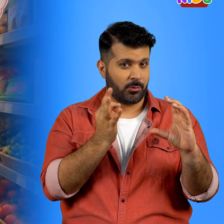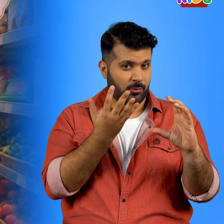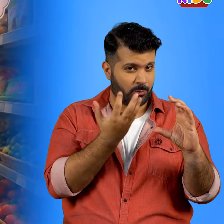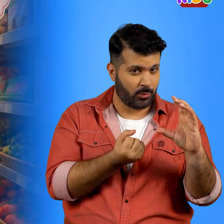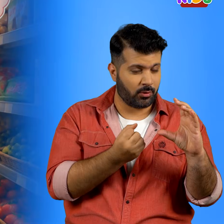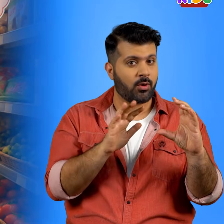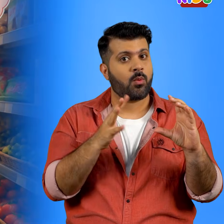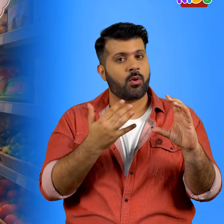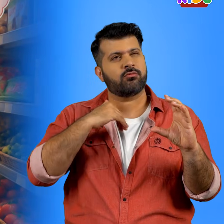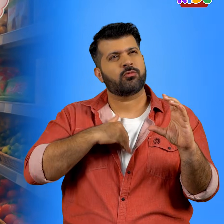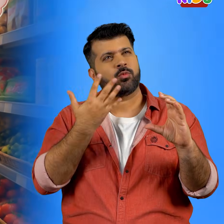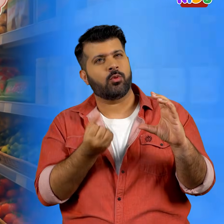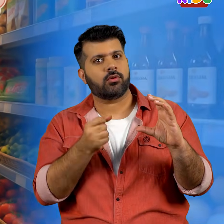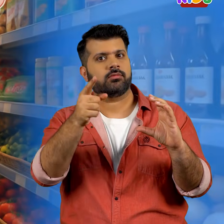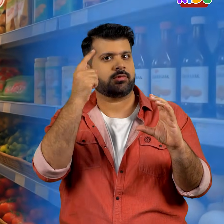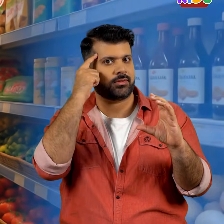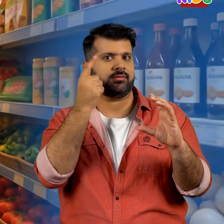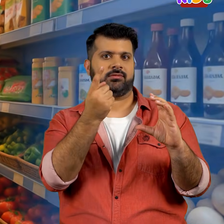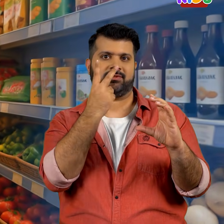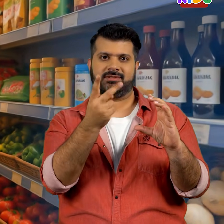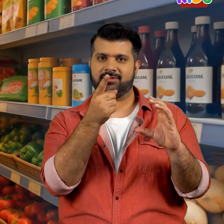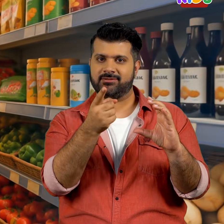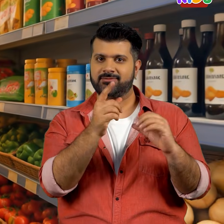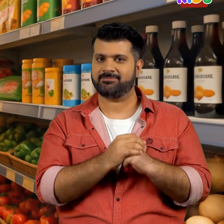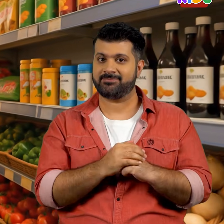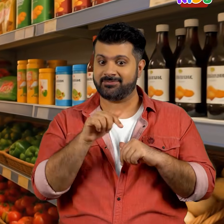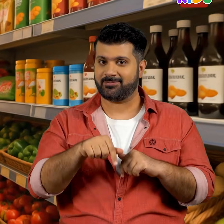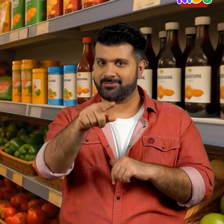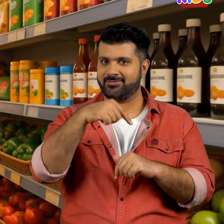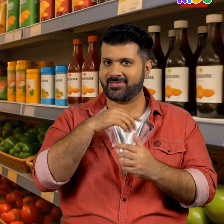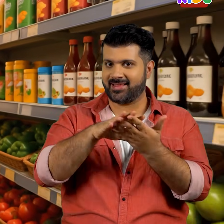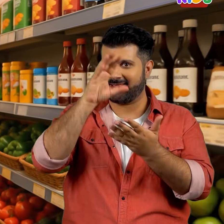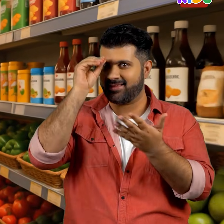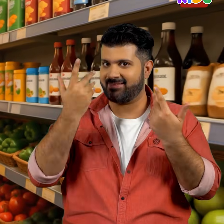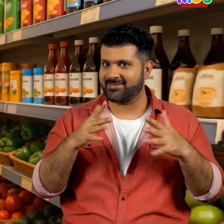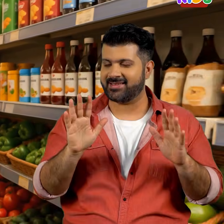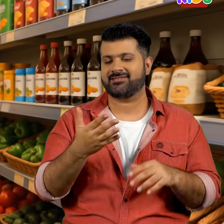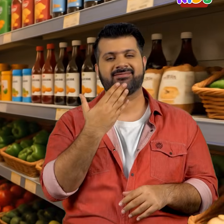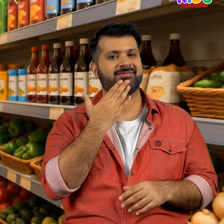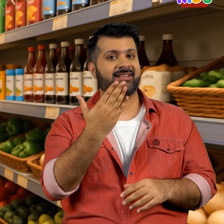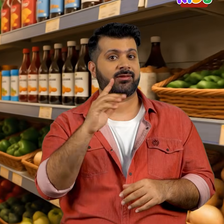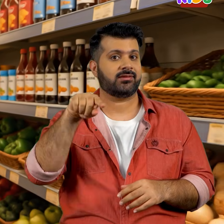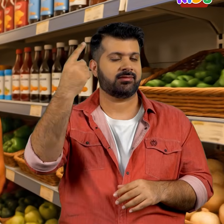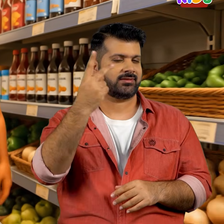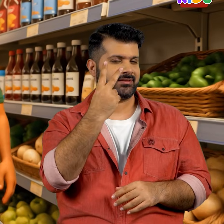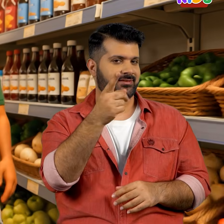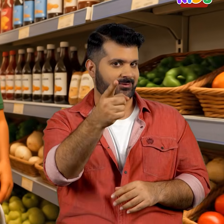want? Then decide whether to buy it. Now we have finished learning. Thank you. See you next time.